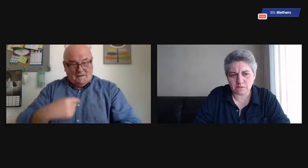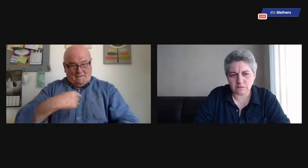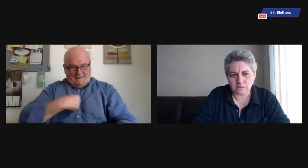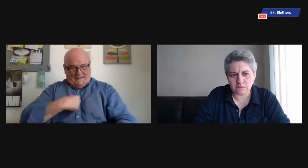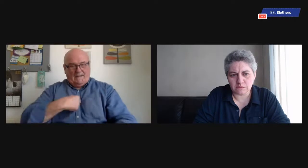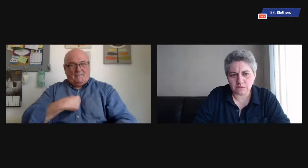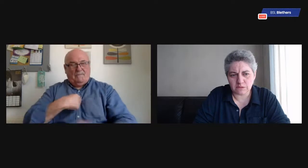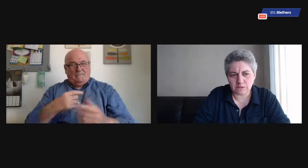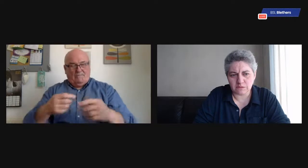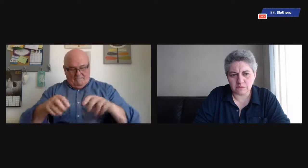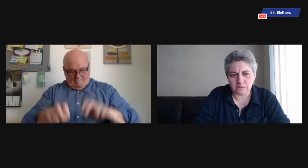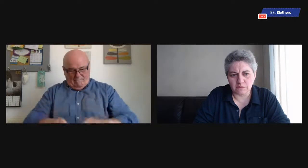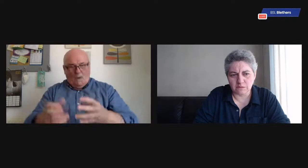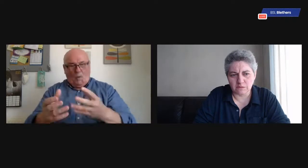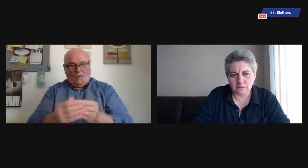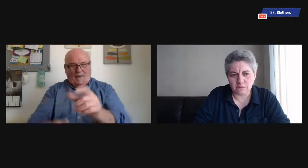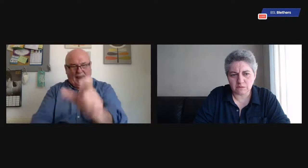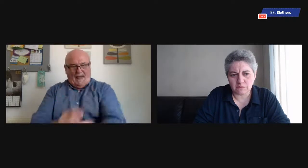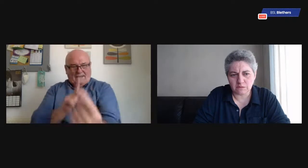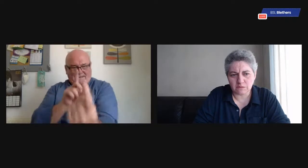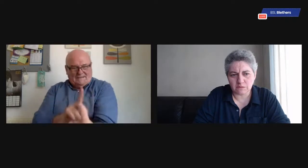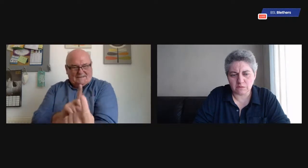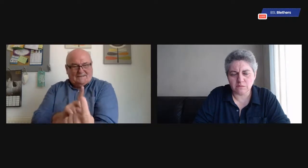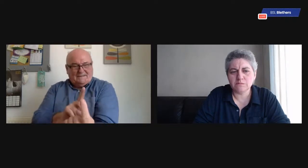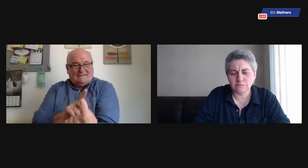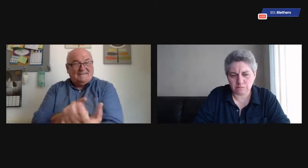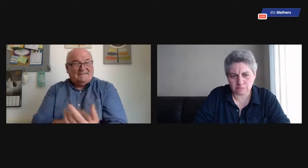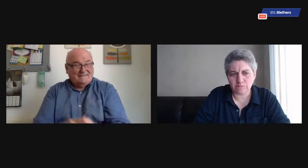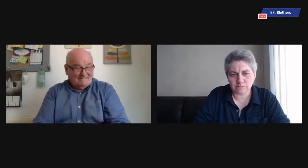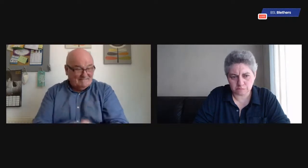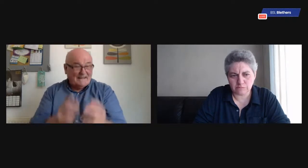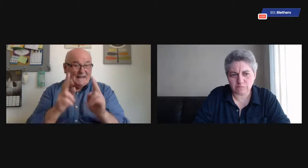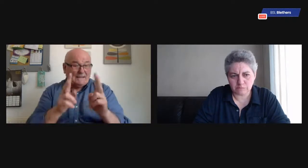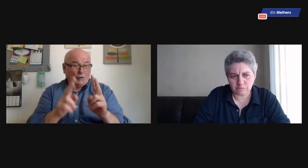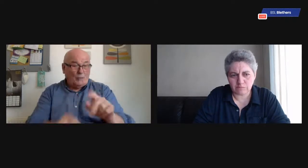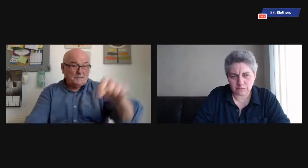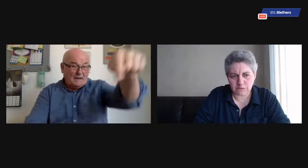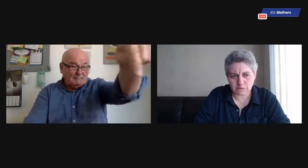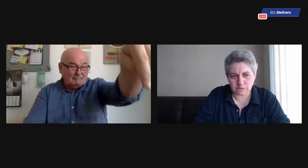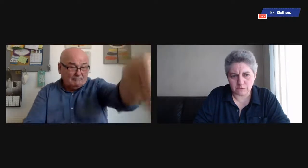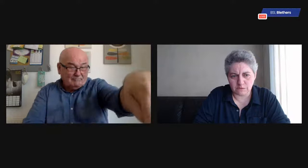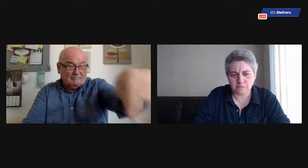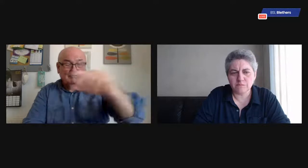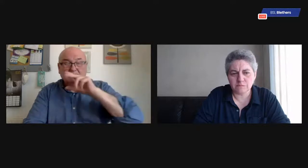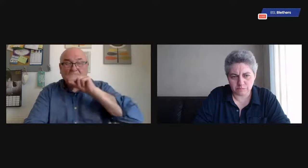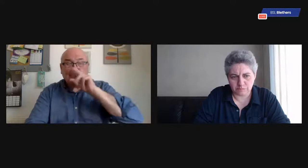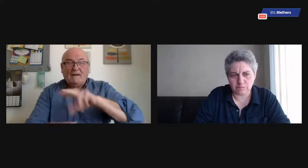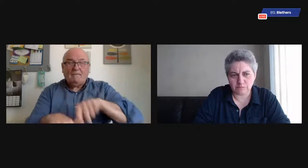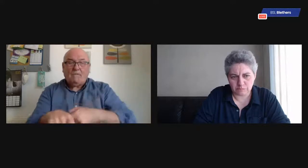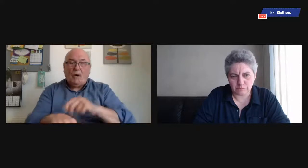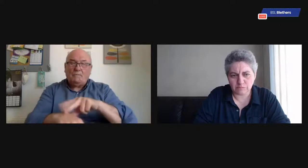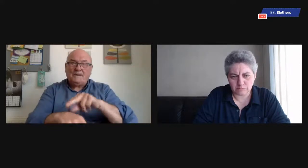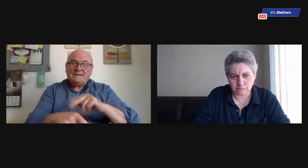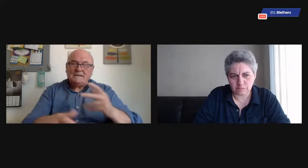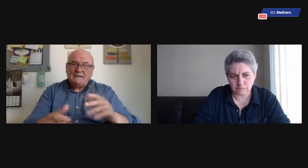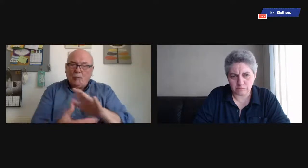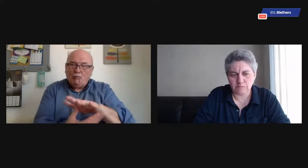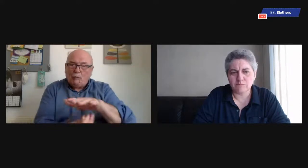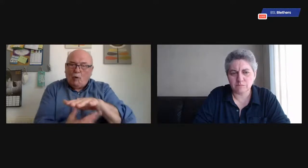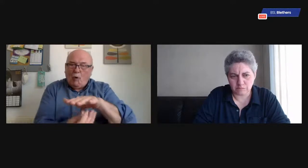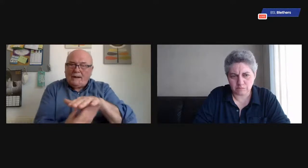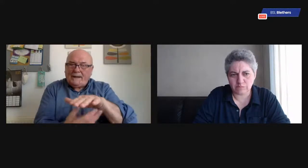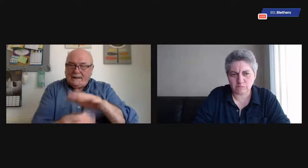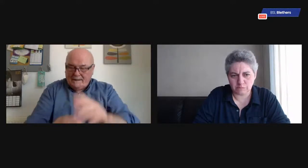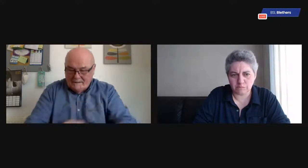and that's all the prep done. And then we're ready for the official interview. And an interpreter will there, police will be